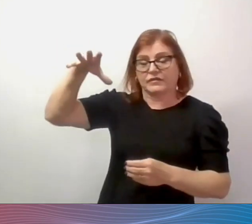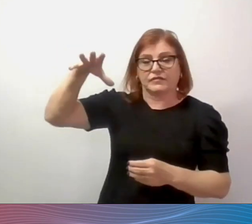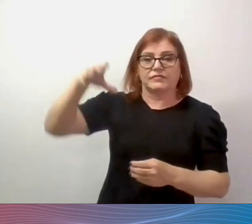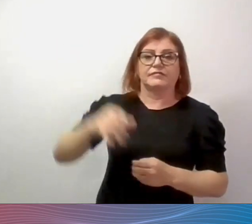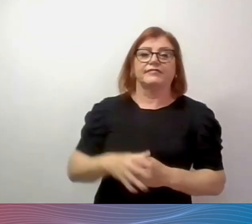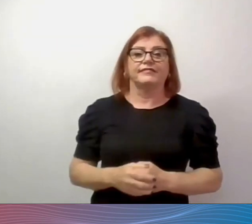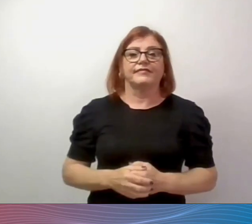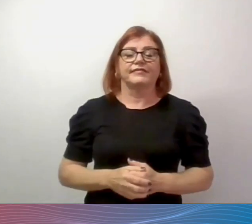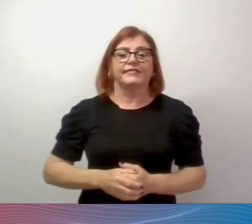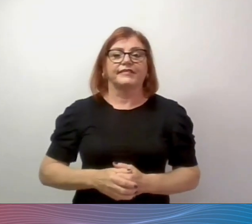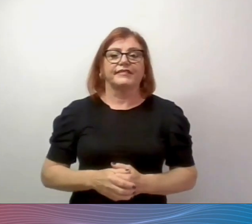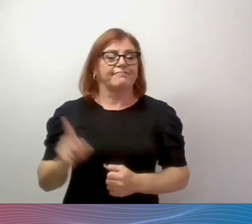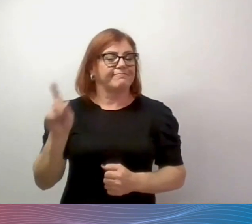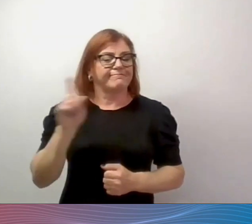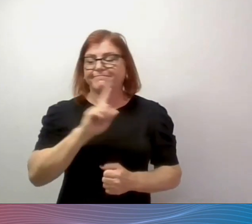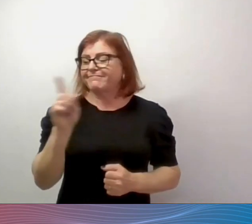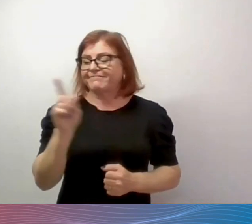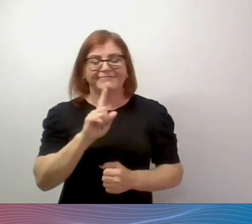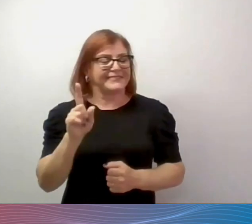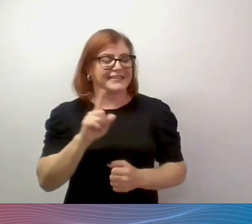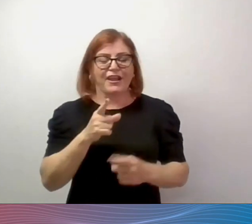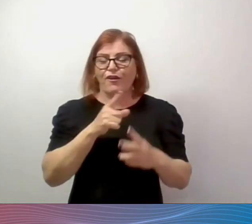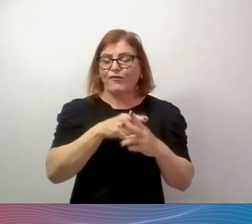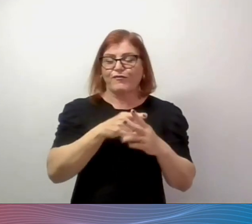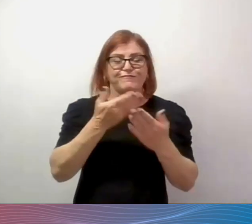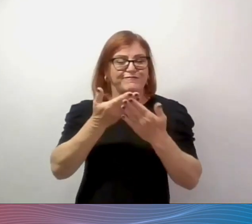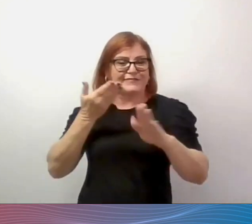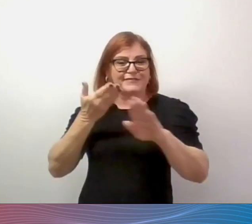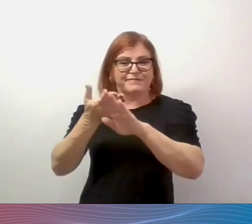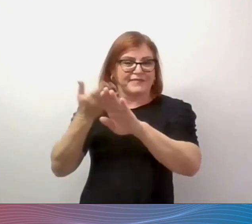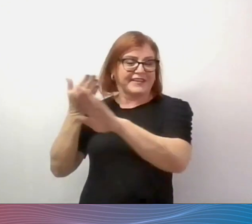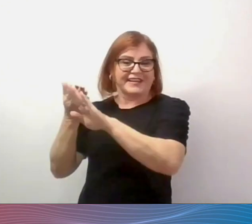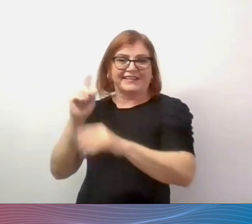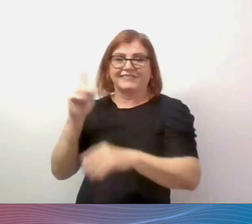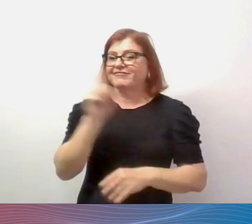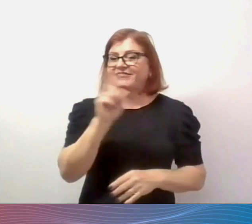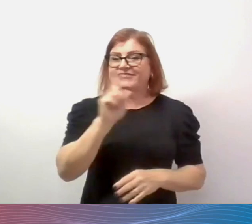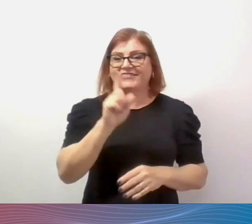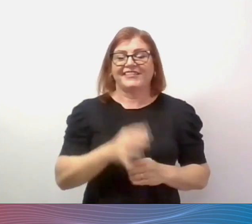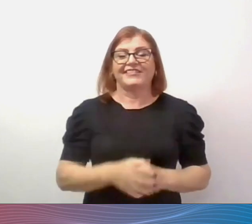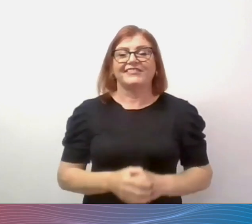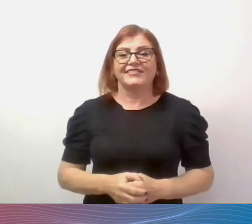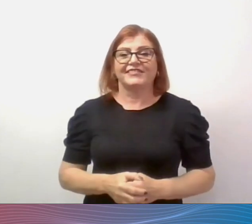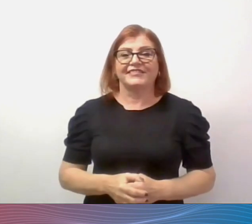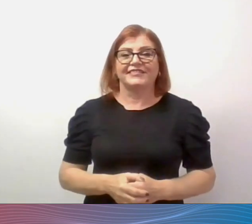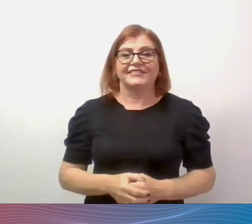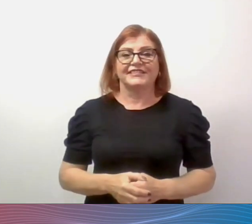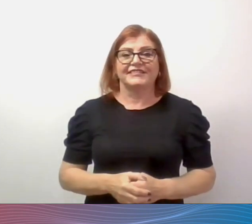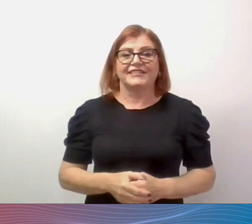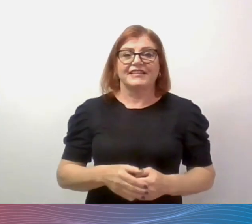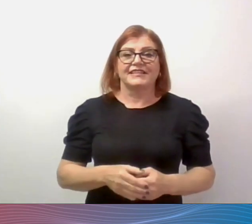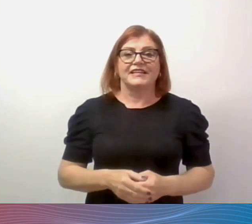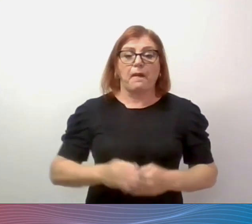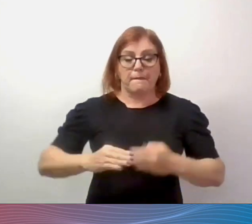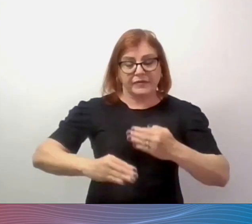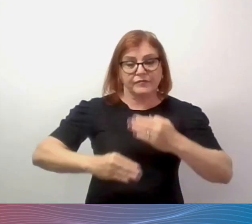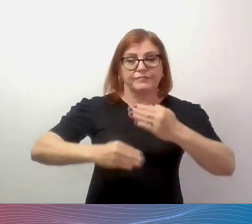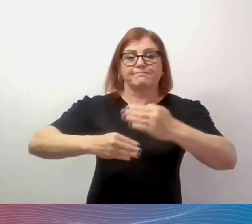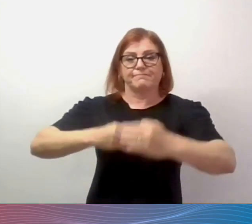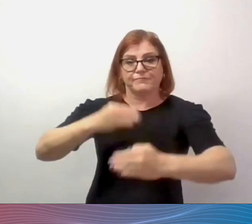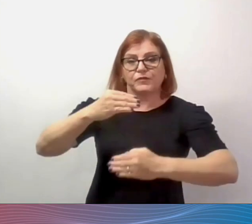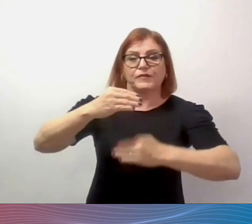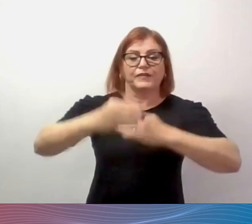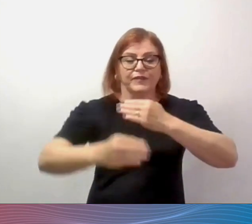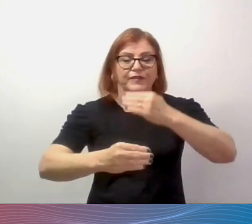in light. Não são itens separados. No, these are not separate items. É a consequência do fluir da graça.